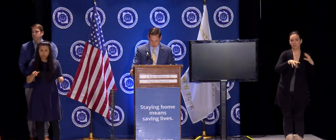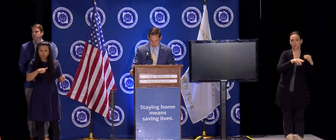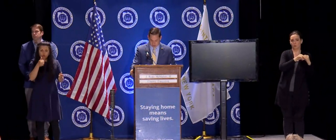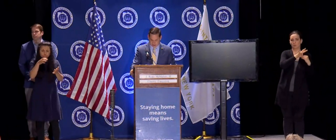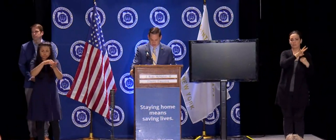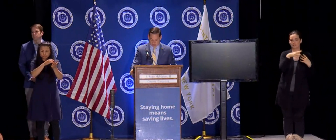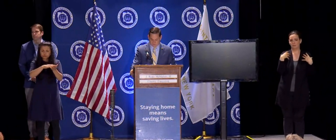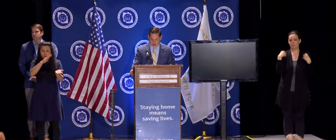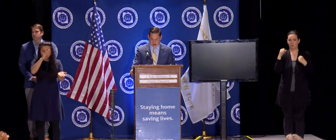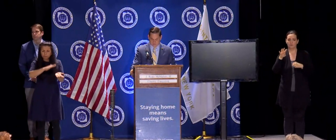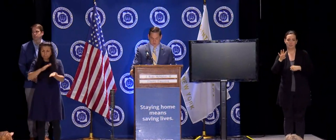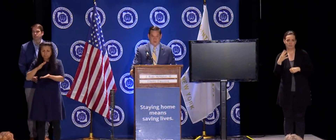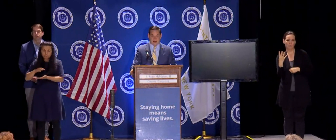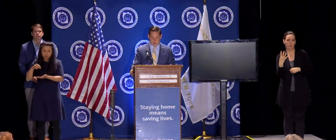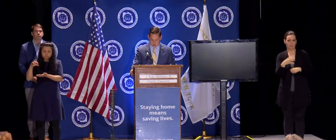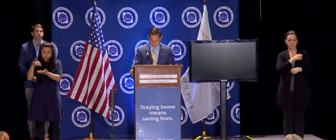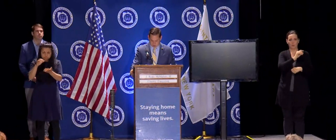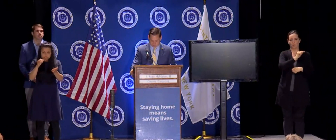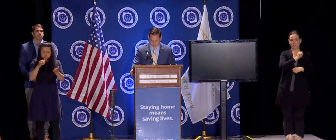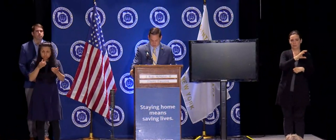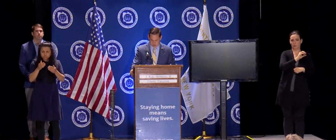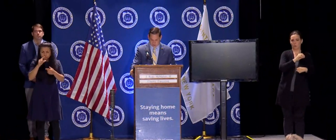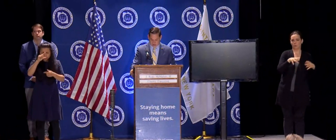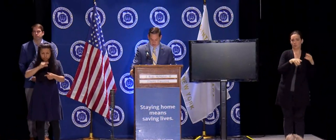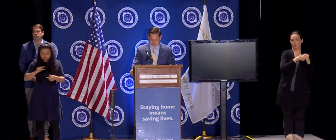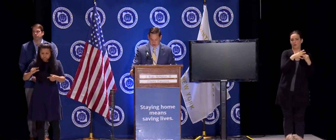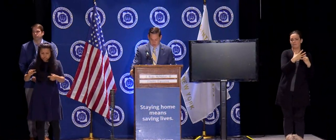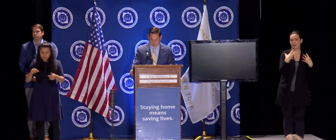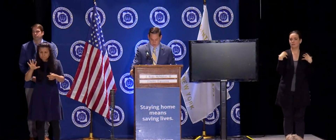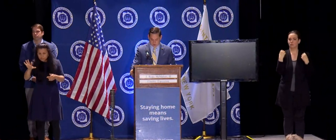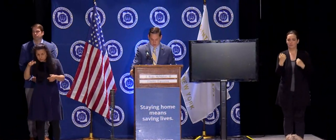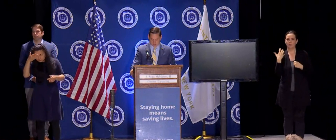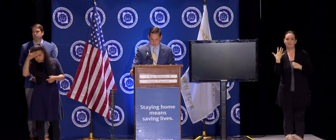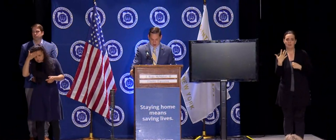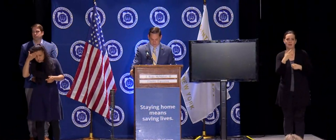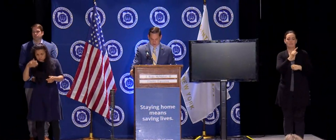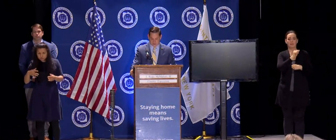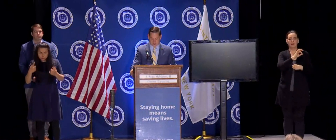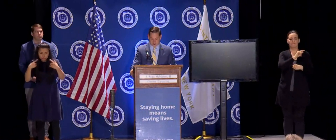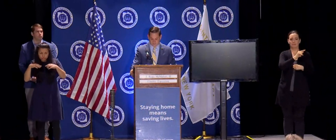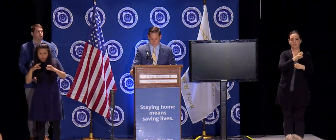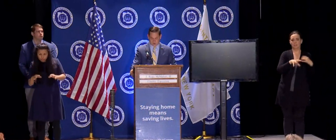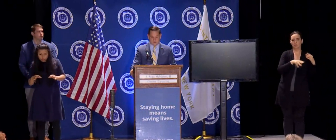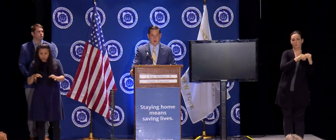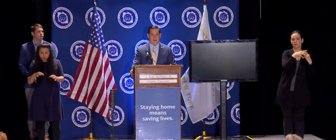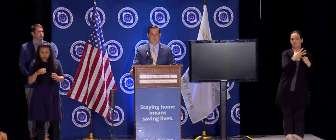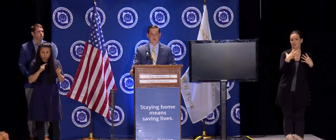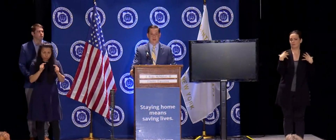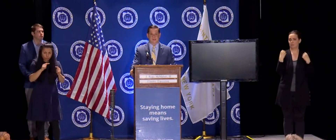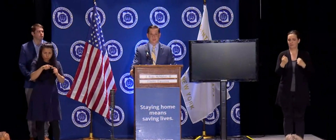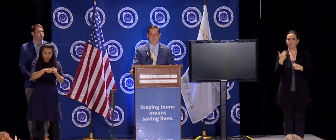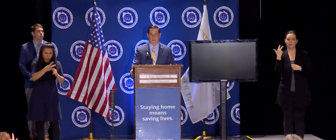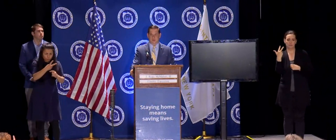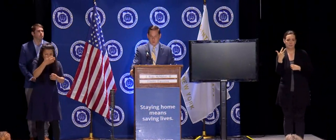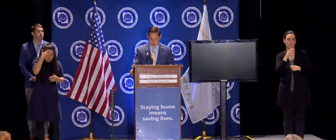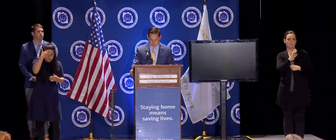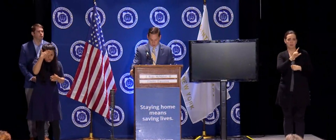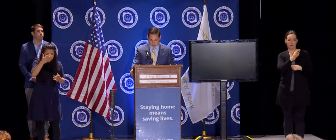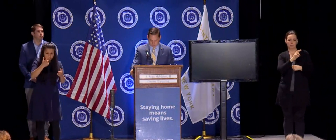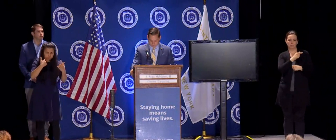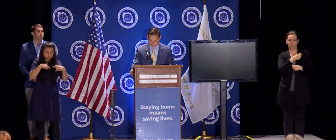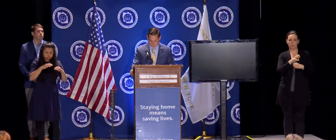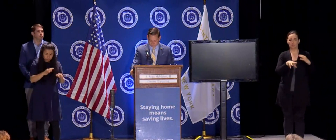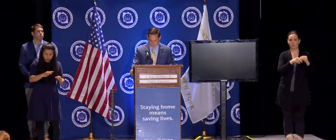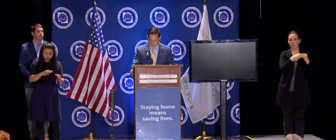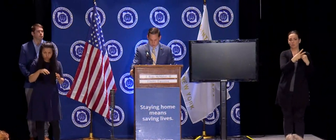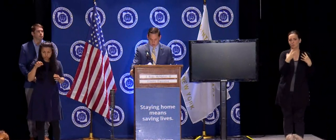recoveries. Atisco, 5, with 5 recoveries. The towns of Elbridge, Fabia, Spafford, and Tully have all had 2 cases and 2